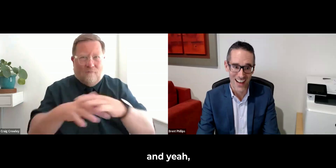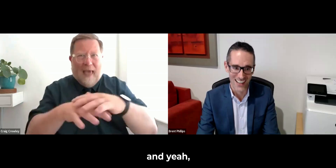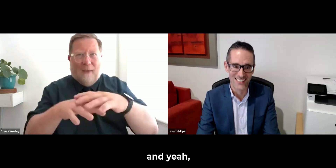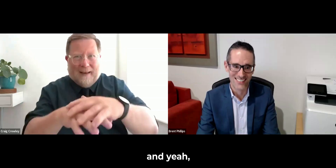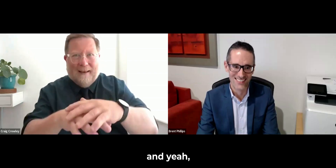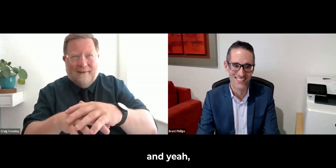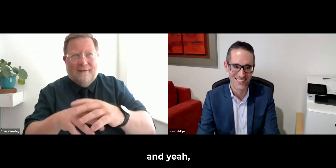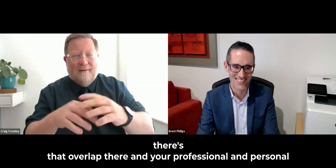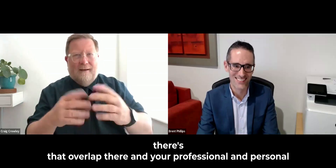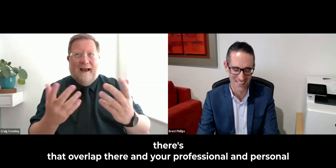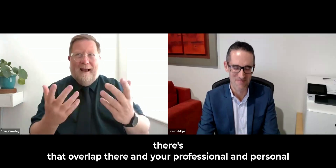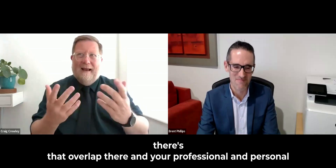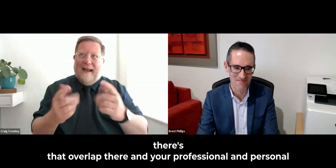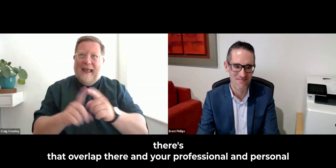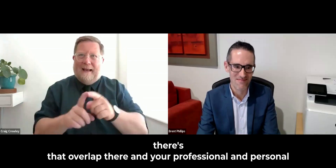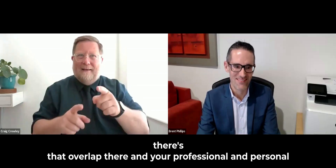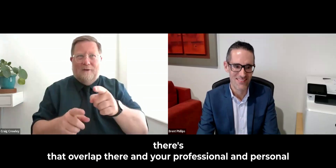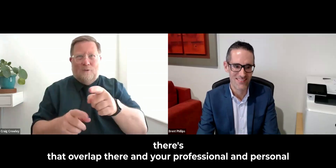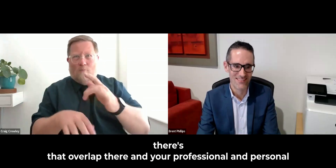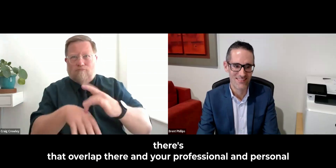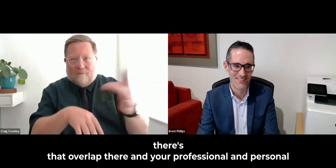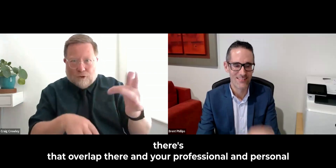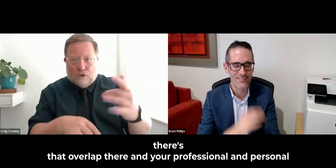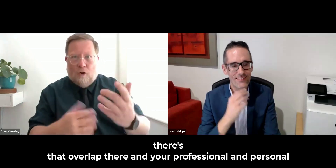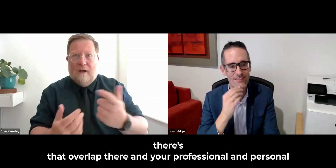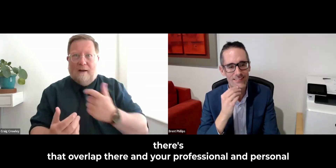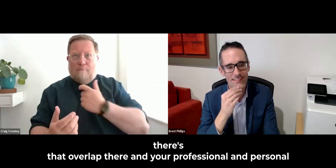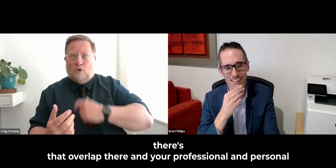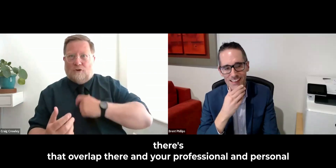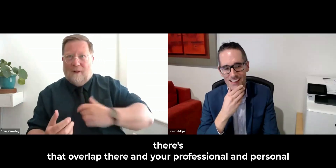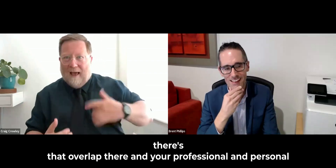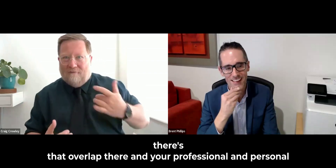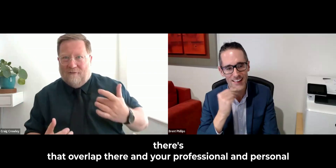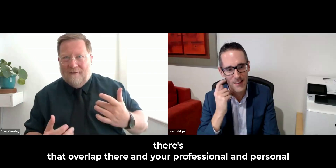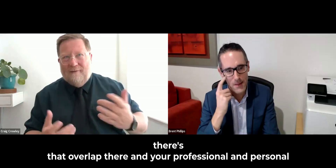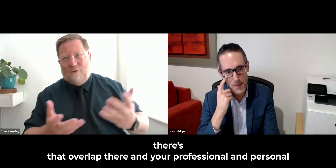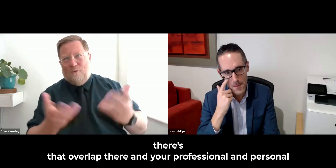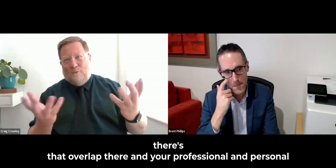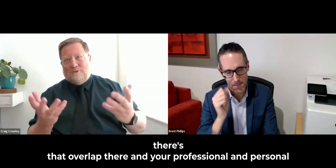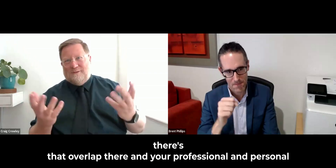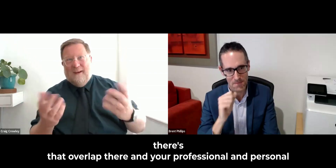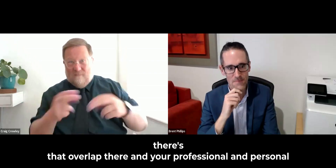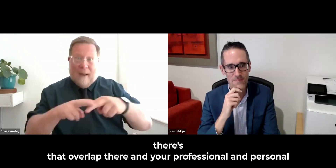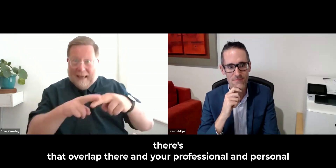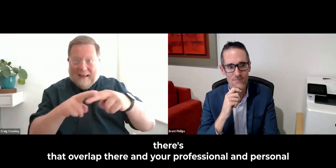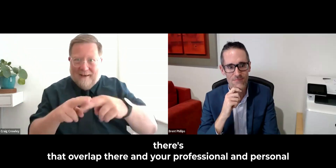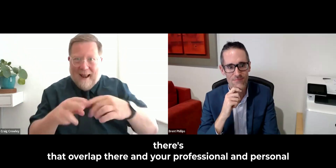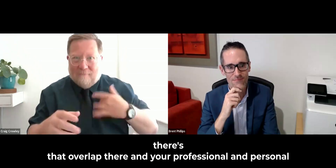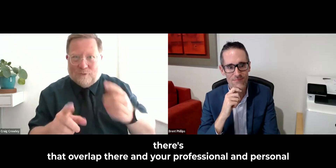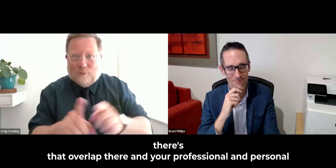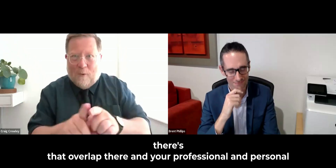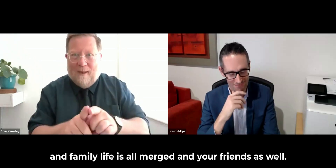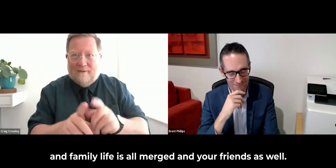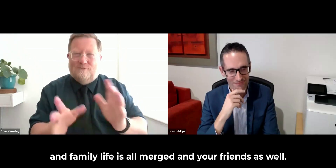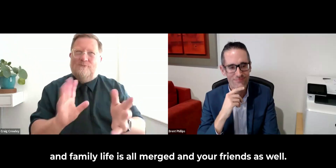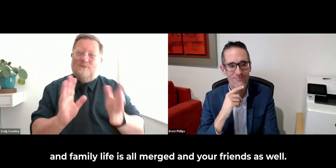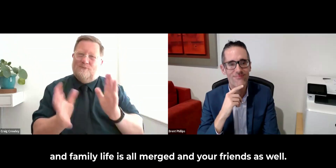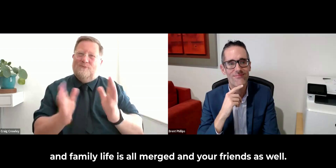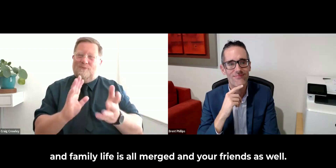And yeah, there's that overlap there. And your professional and personal and family